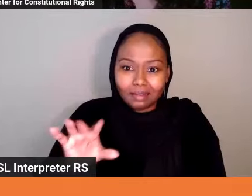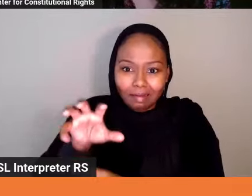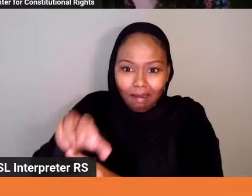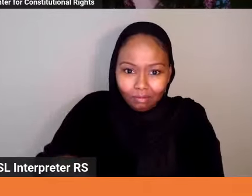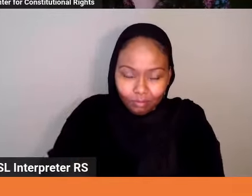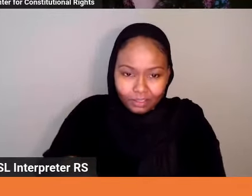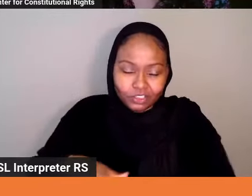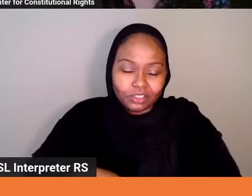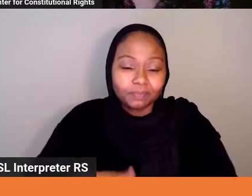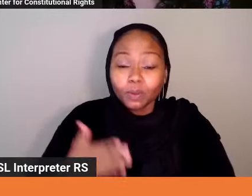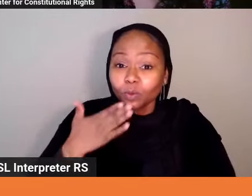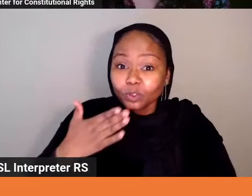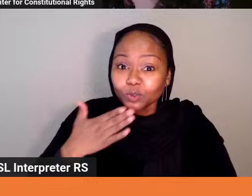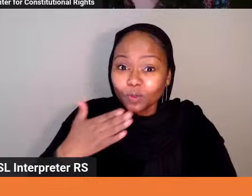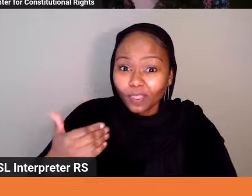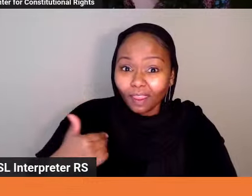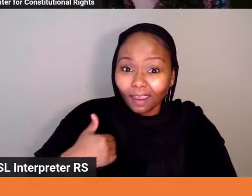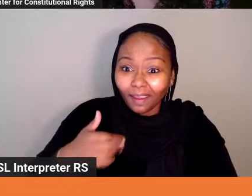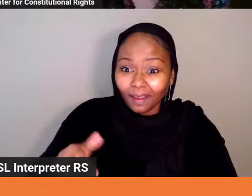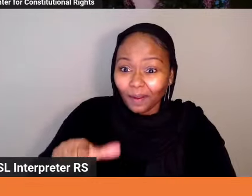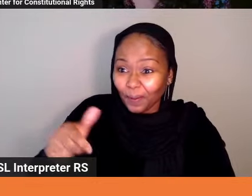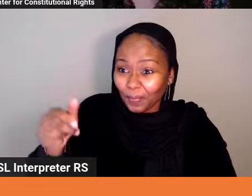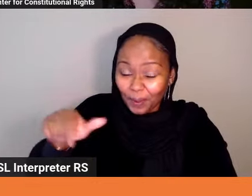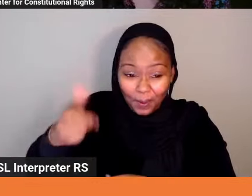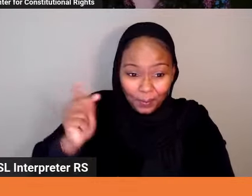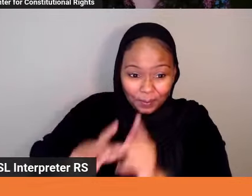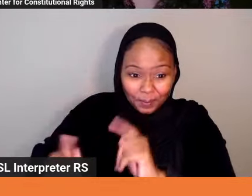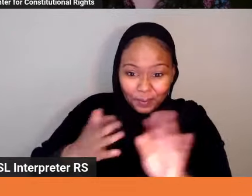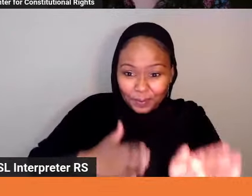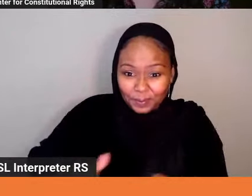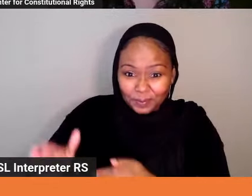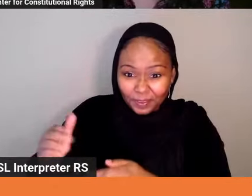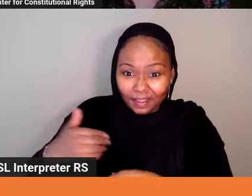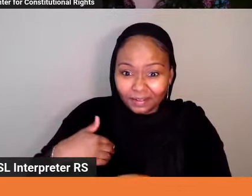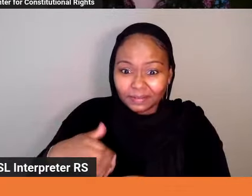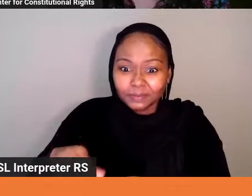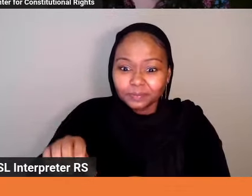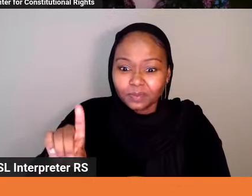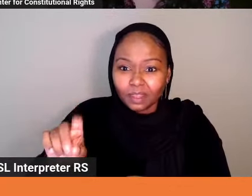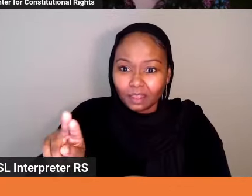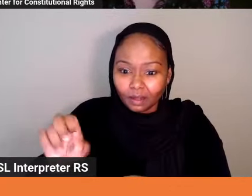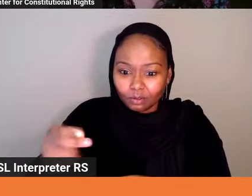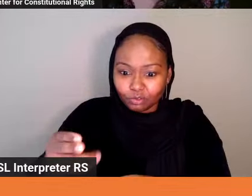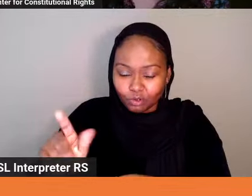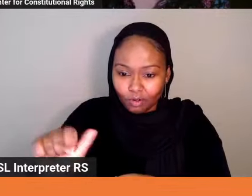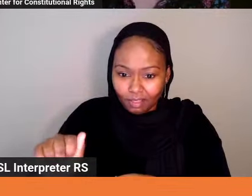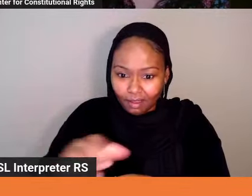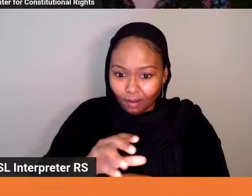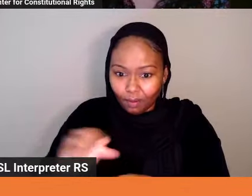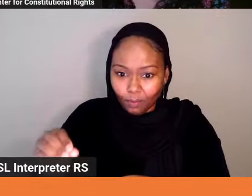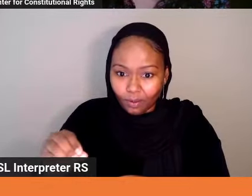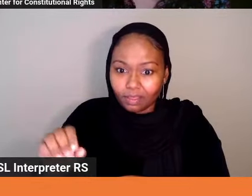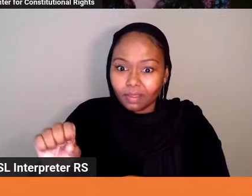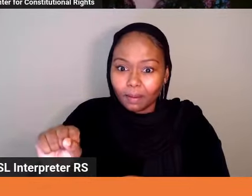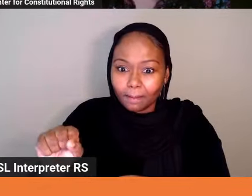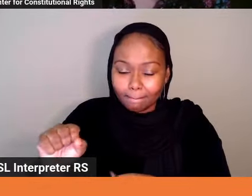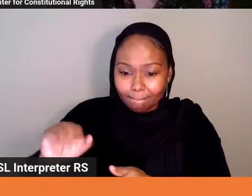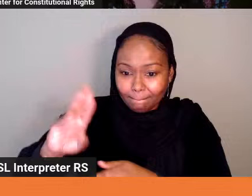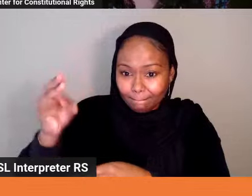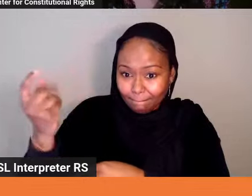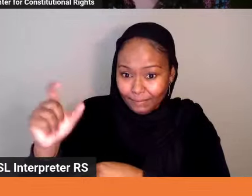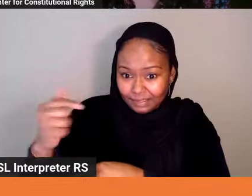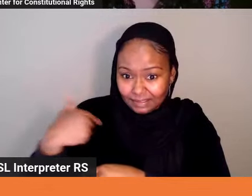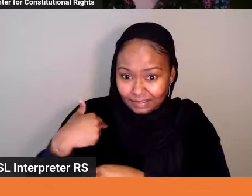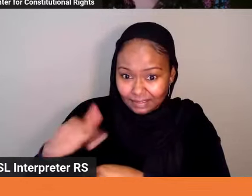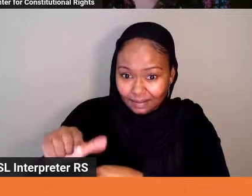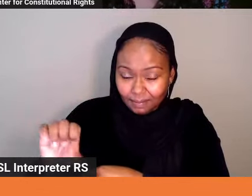and co-organizers, Ali McCracken at Amnesty International and Dr. Maha Hilal with Muslim Counterpublics Lab. In